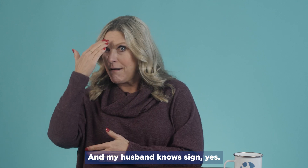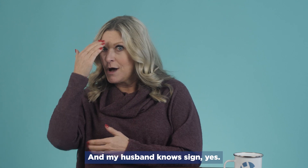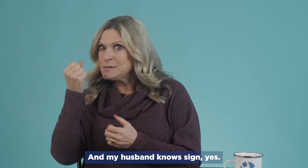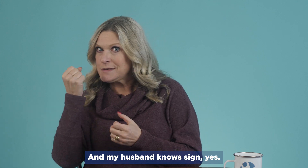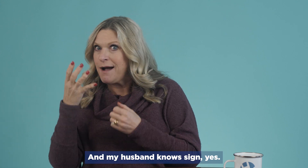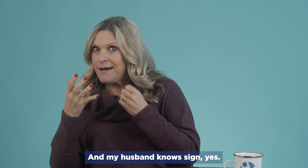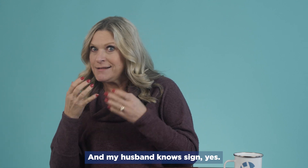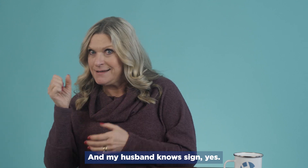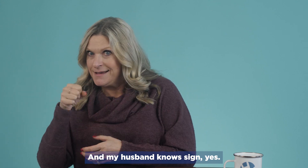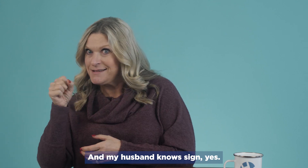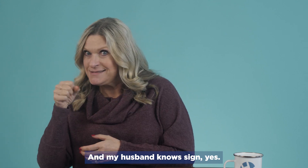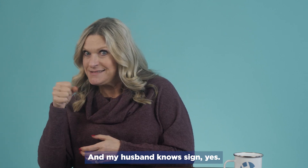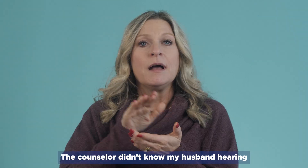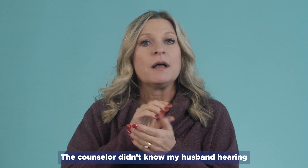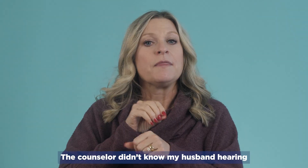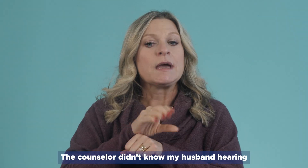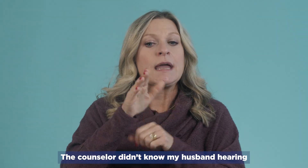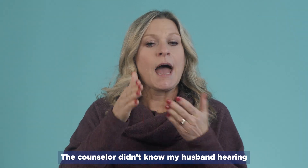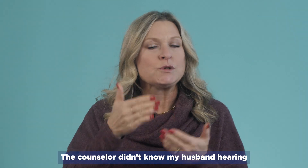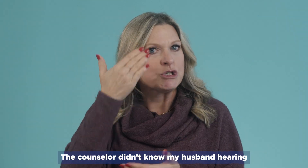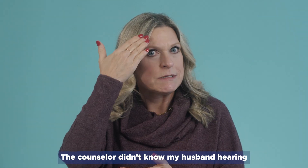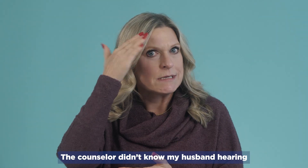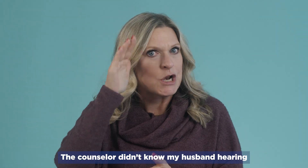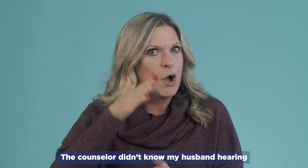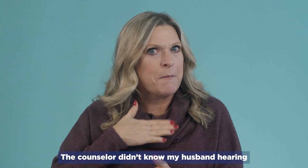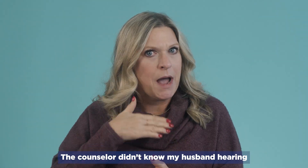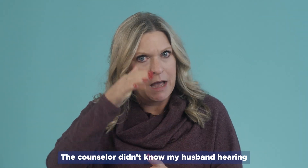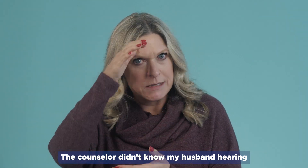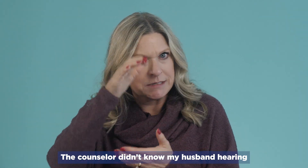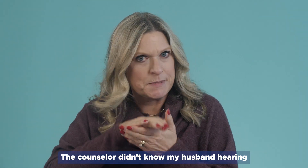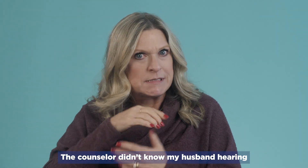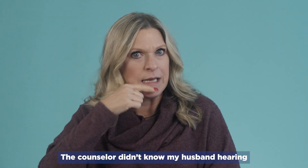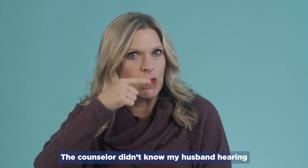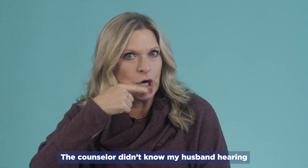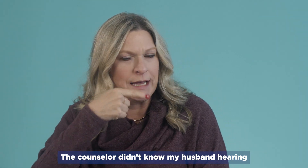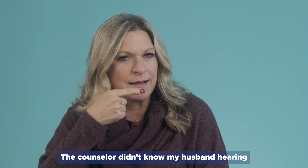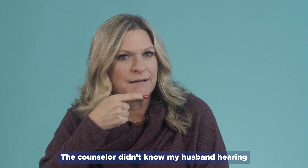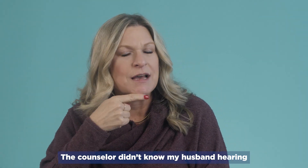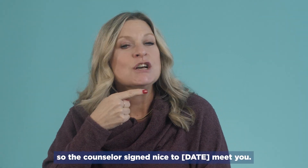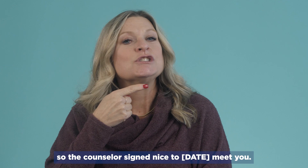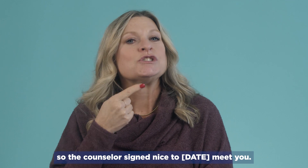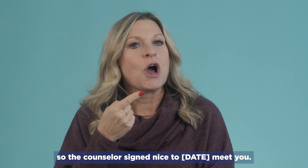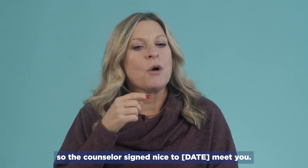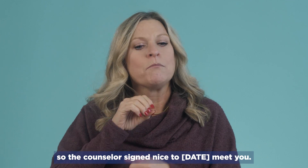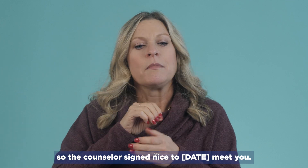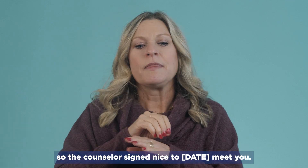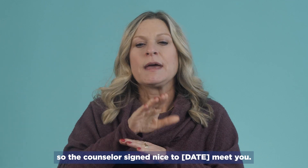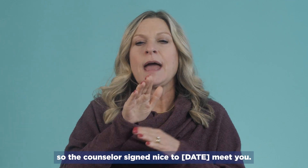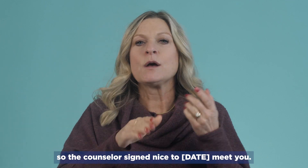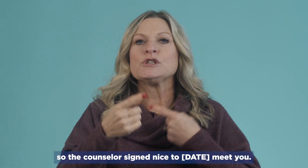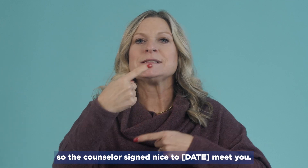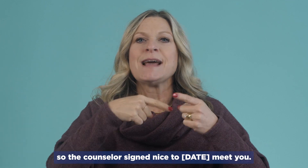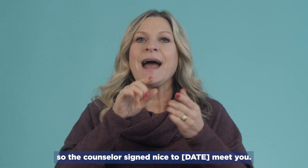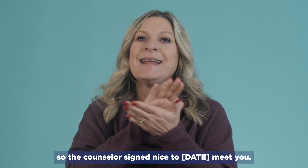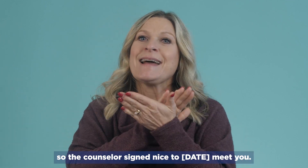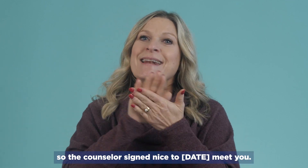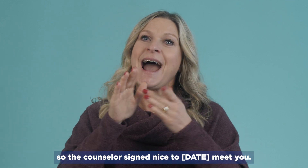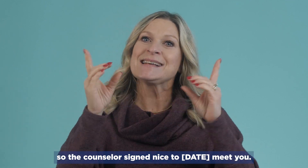knows signs, yes. The counselor didn't know my husband hearing. So the counselor said, nice